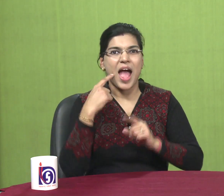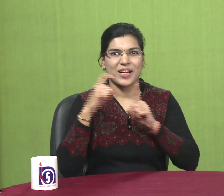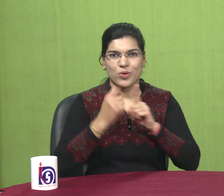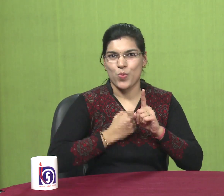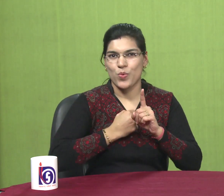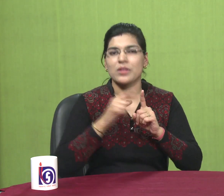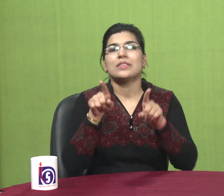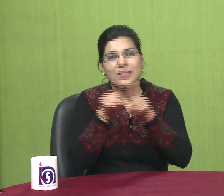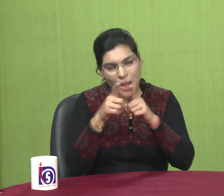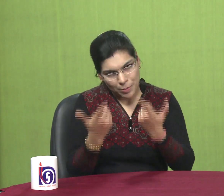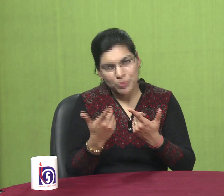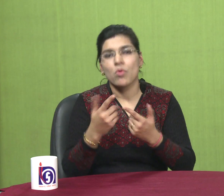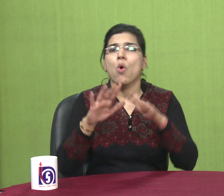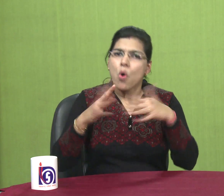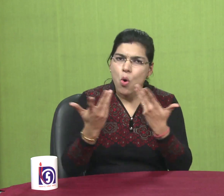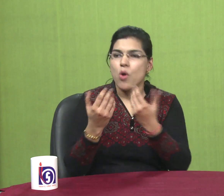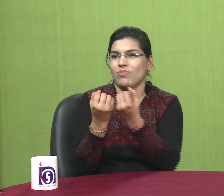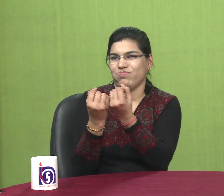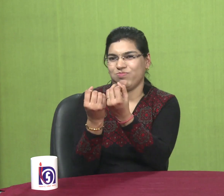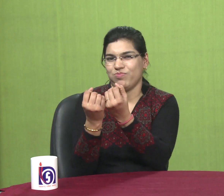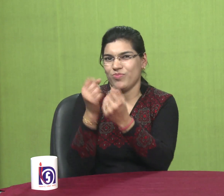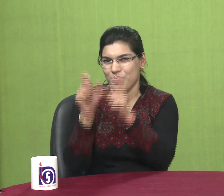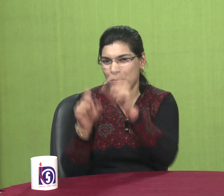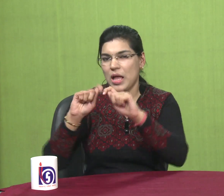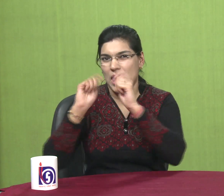institute or any entity.